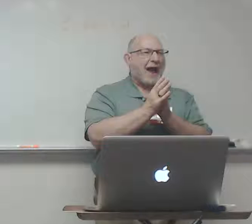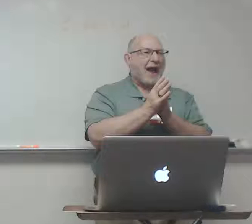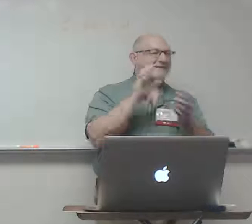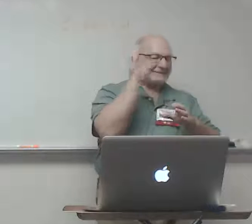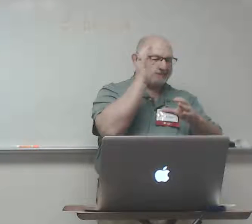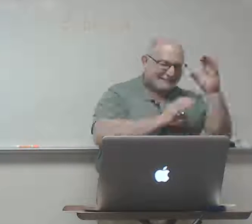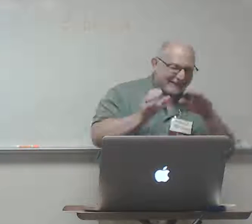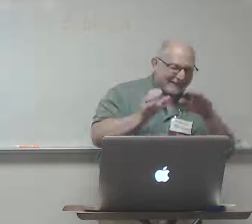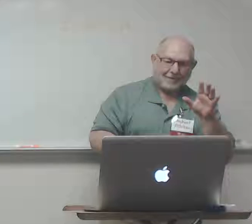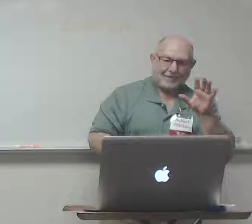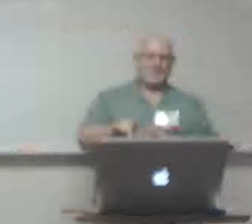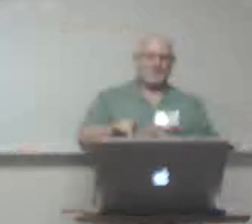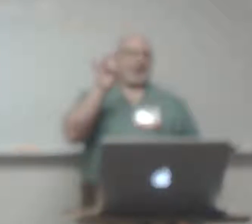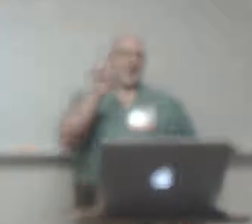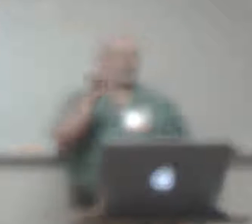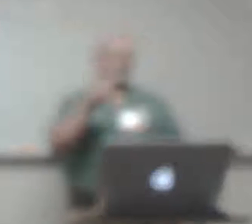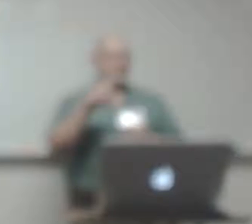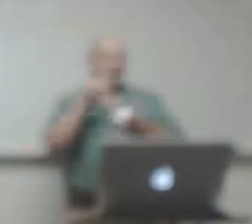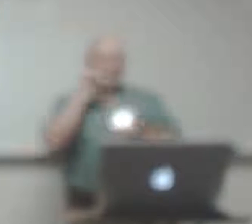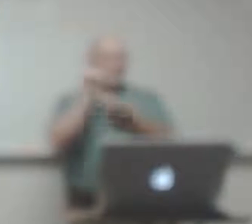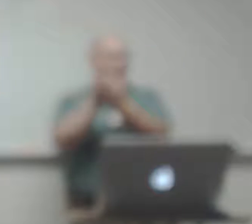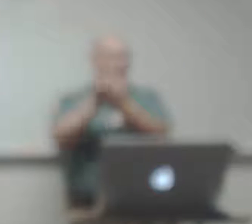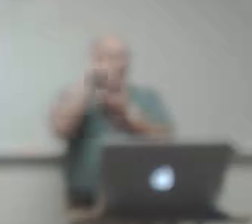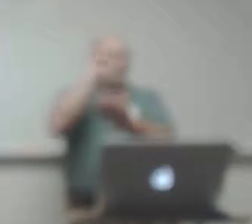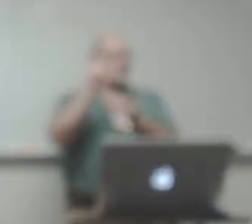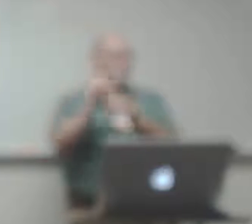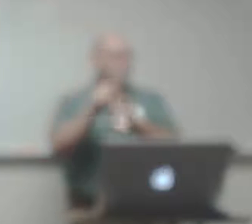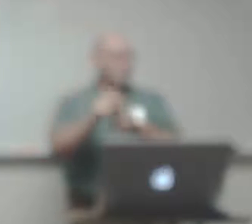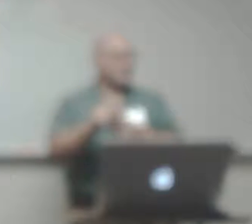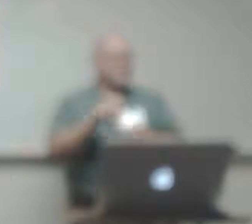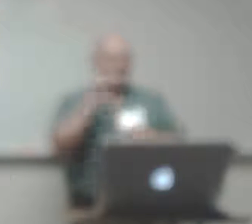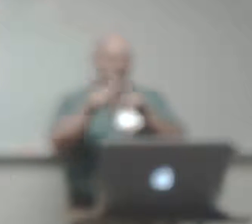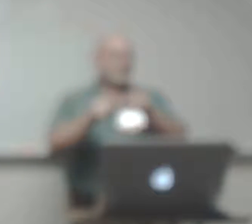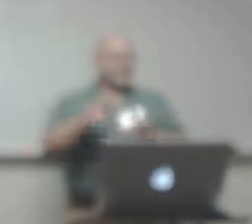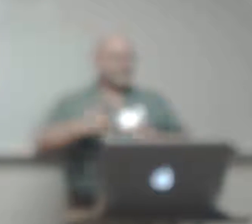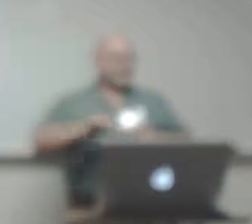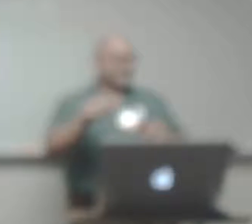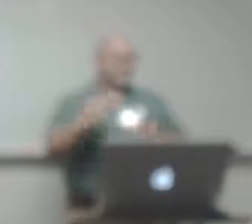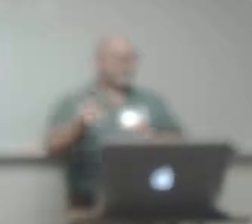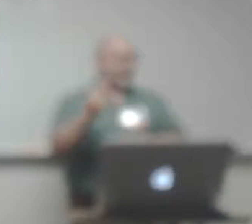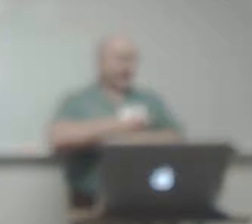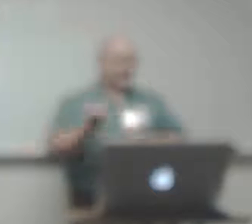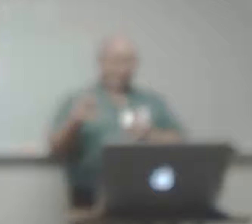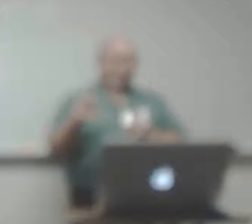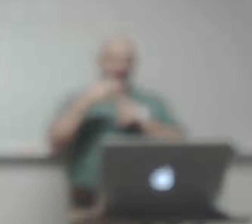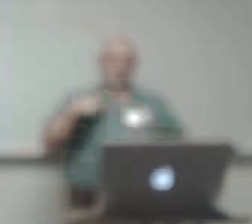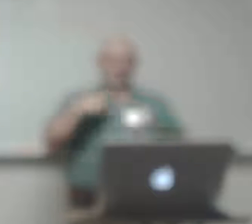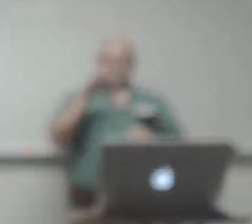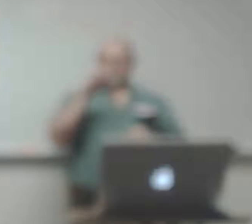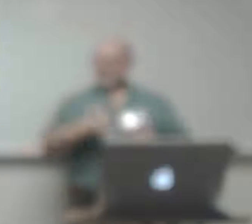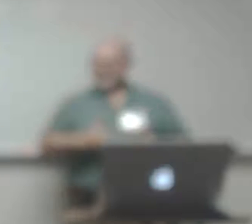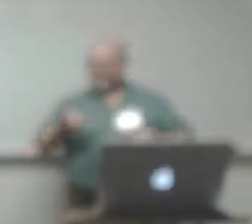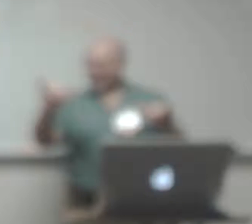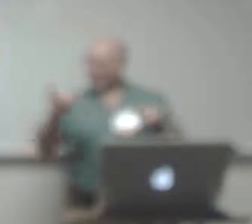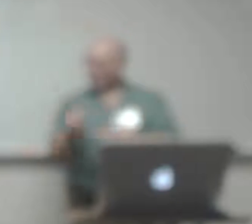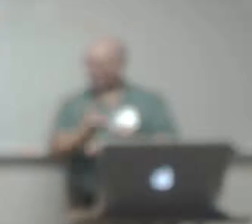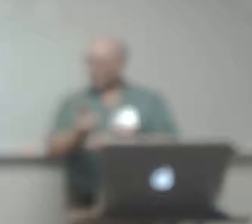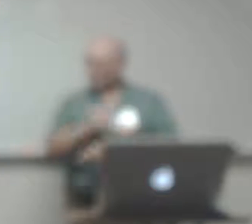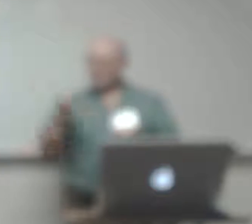a preacher and I use that too. I'm looking to find a good way to be able to apply God's Word for our lives today. You know,